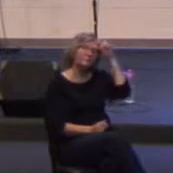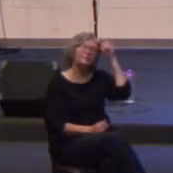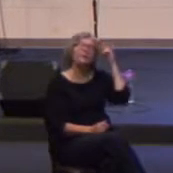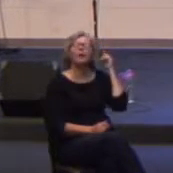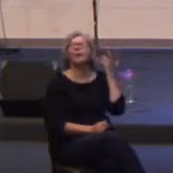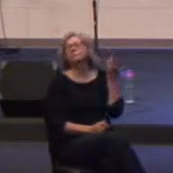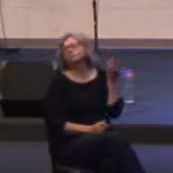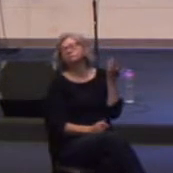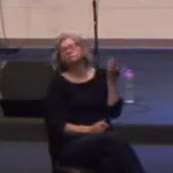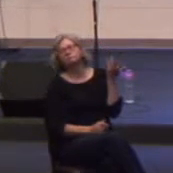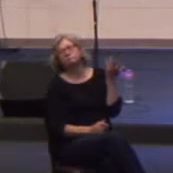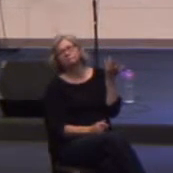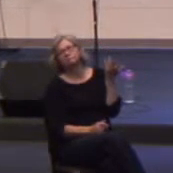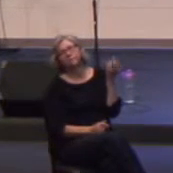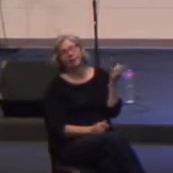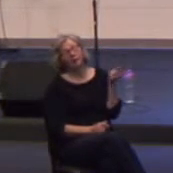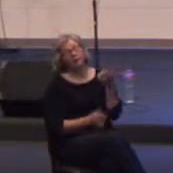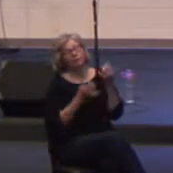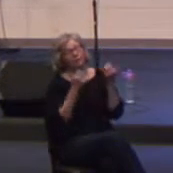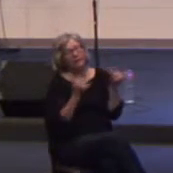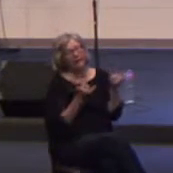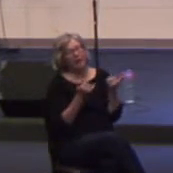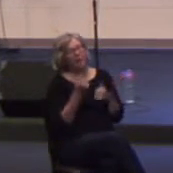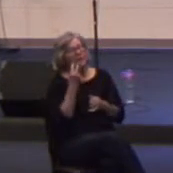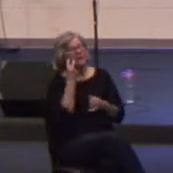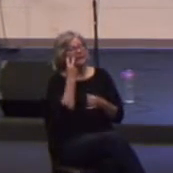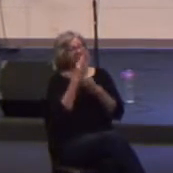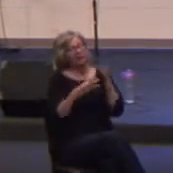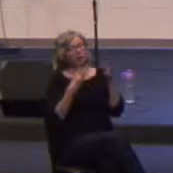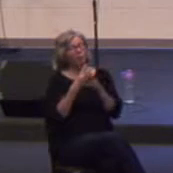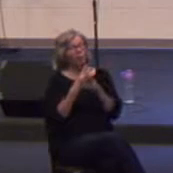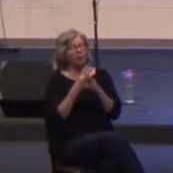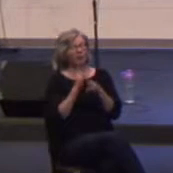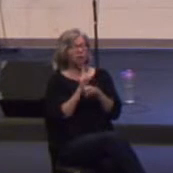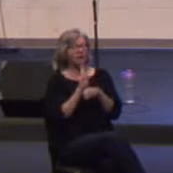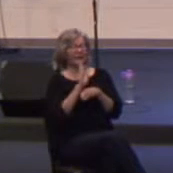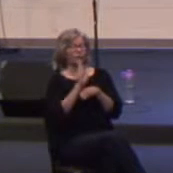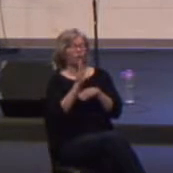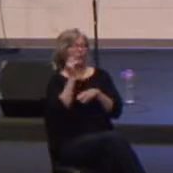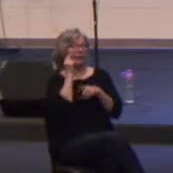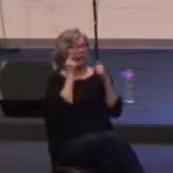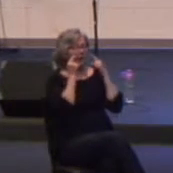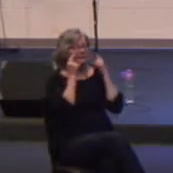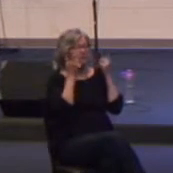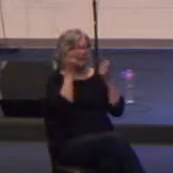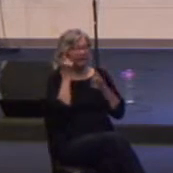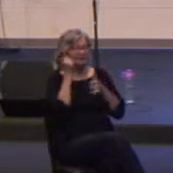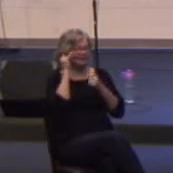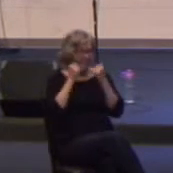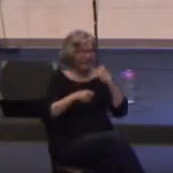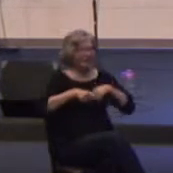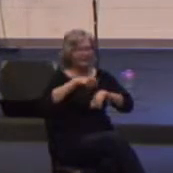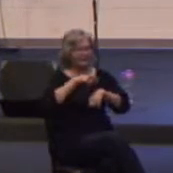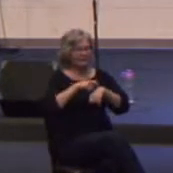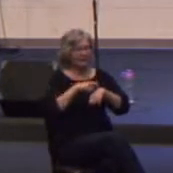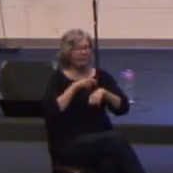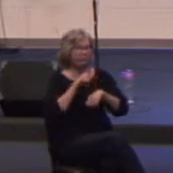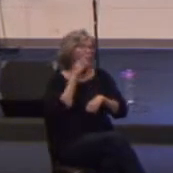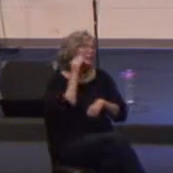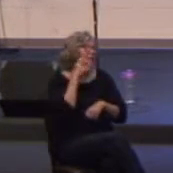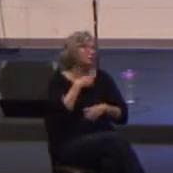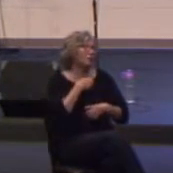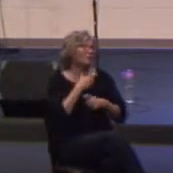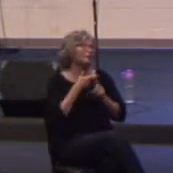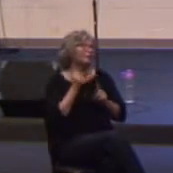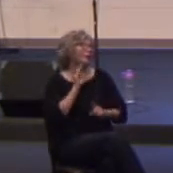Are you now seeing the world through your own eyes because the last time you experienced grumbling, it was coming out of your own mouth